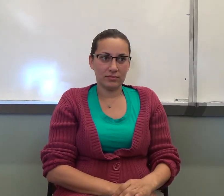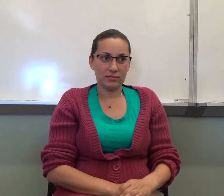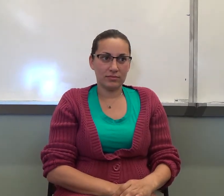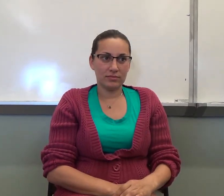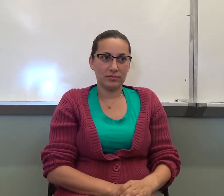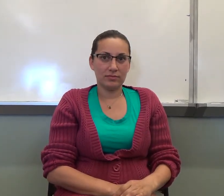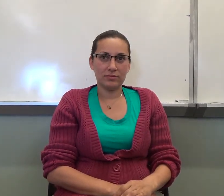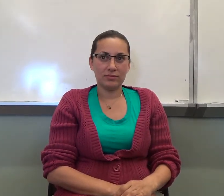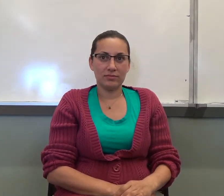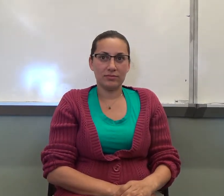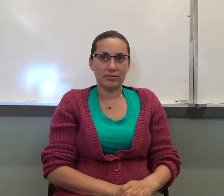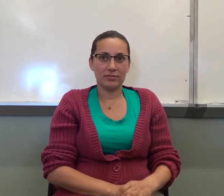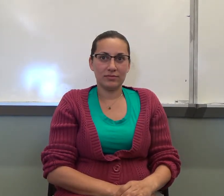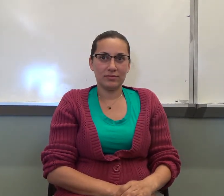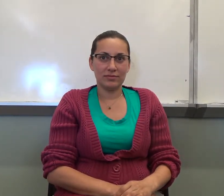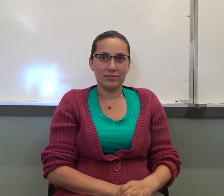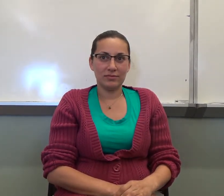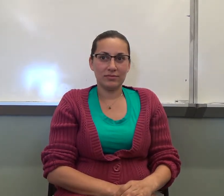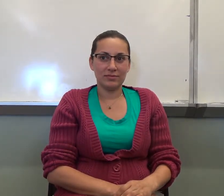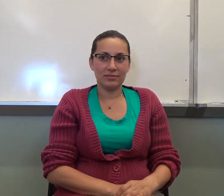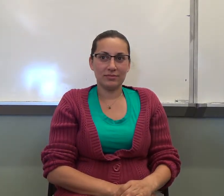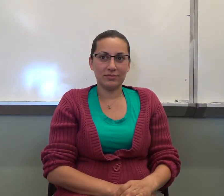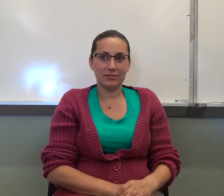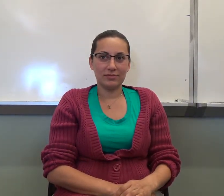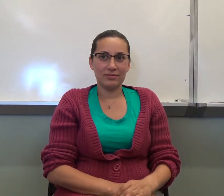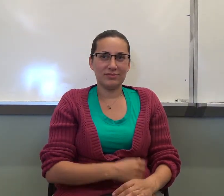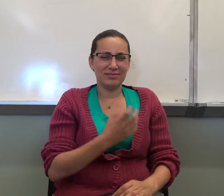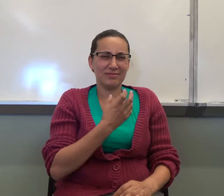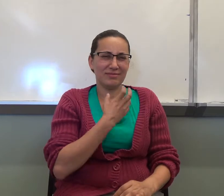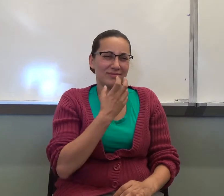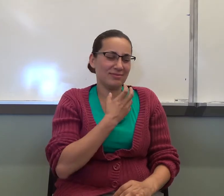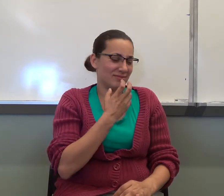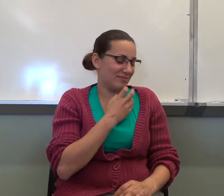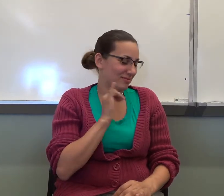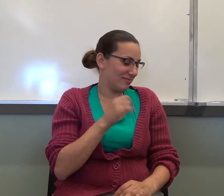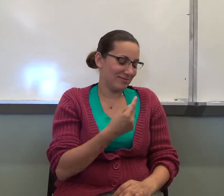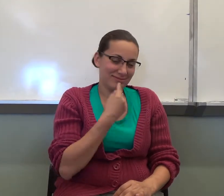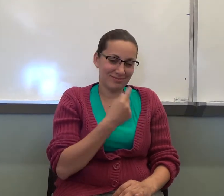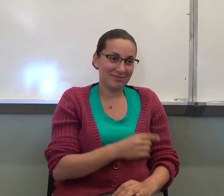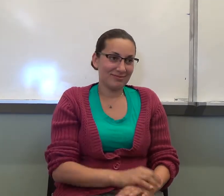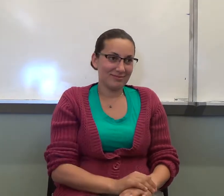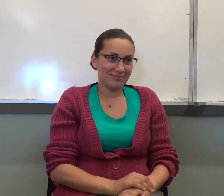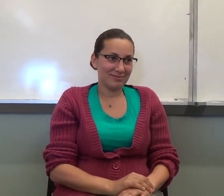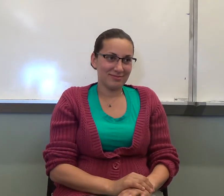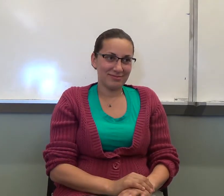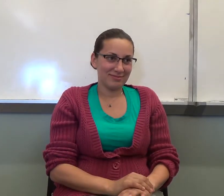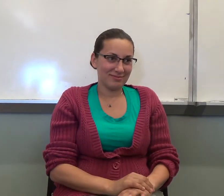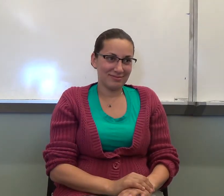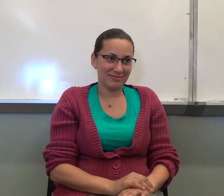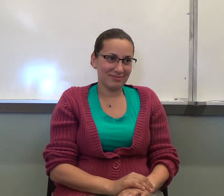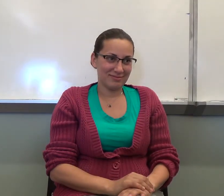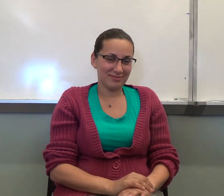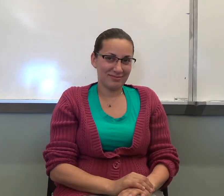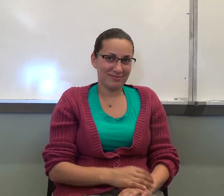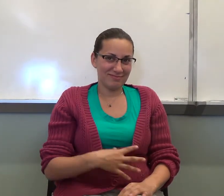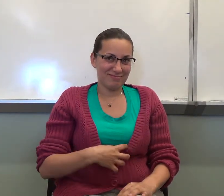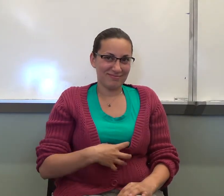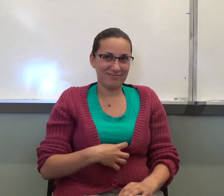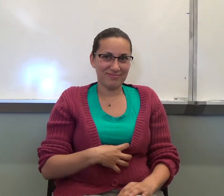called unlike terms. If you have a 3 and a minus